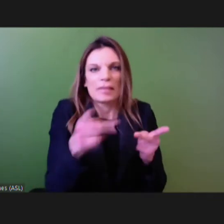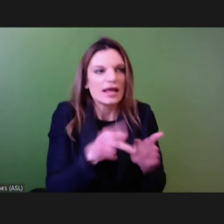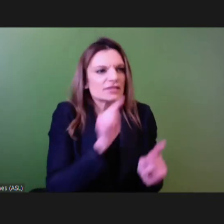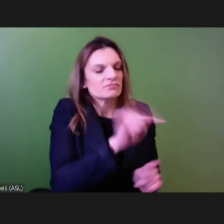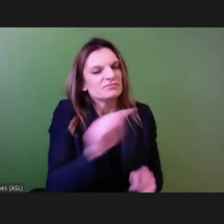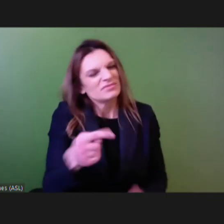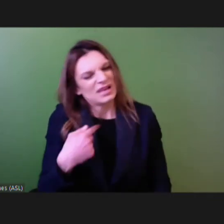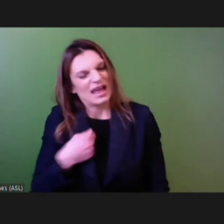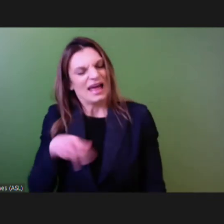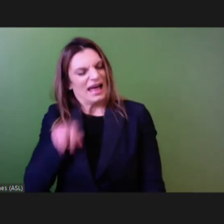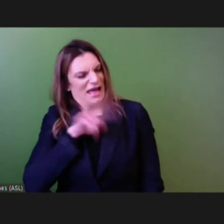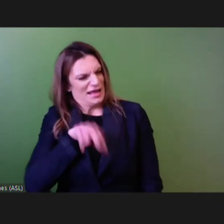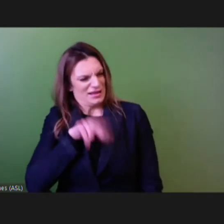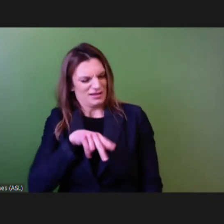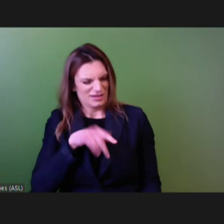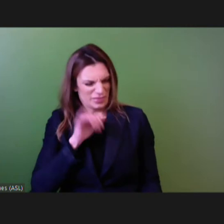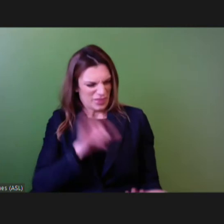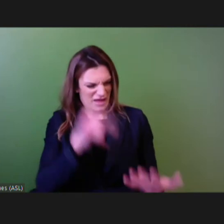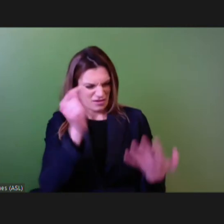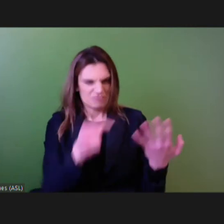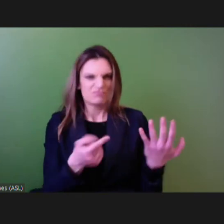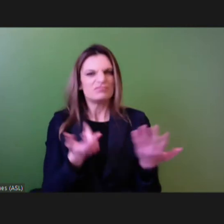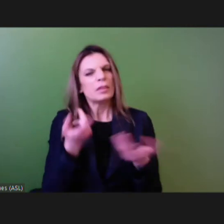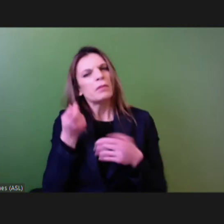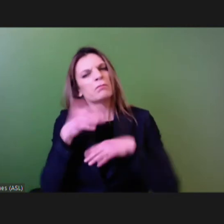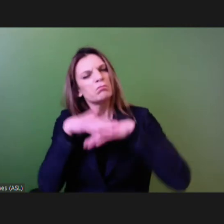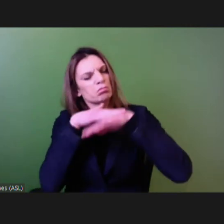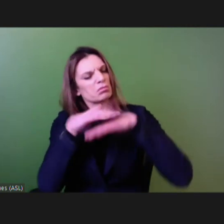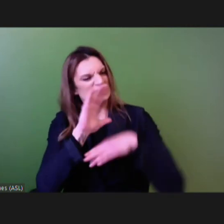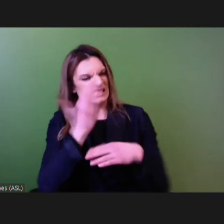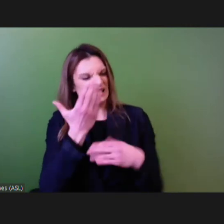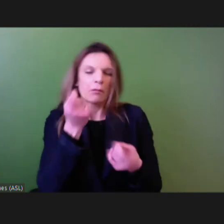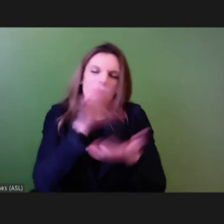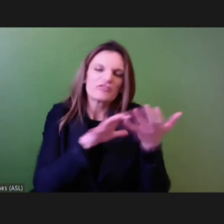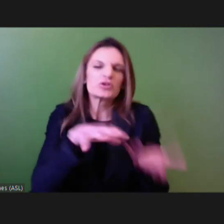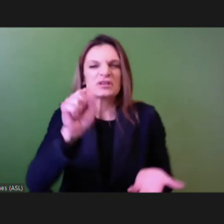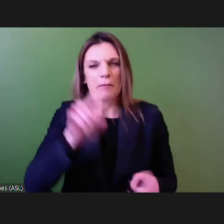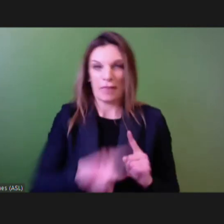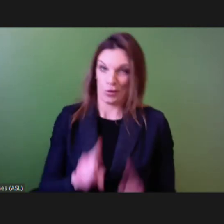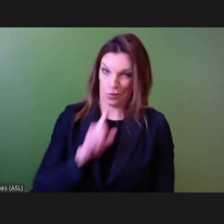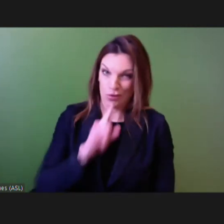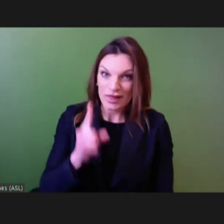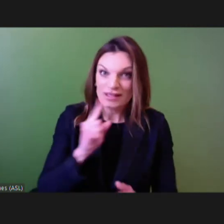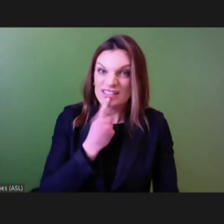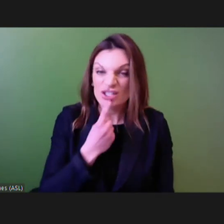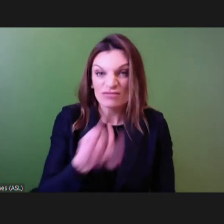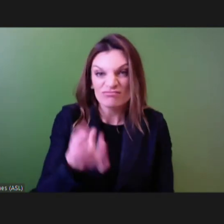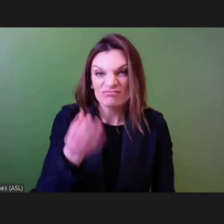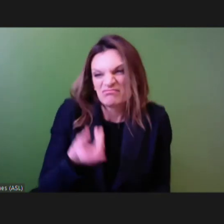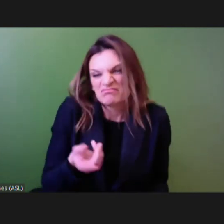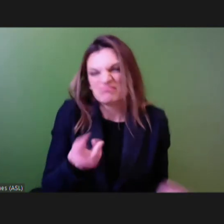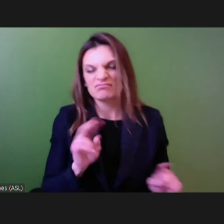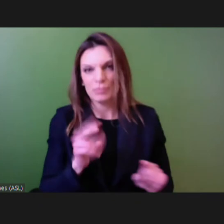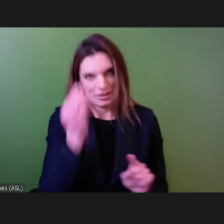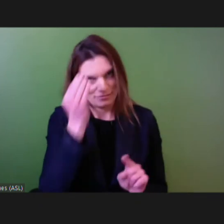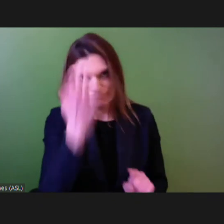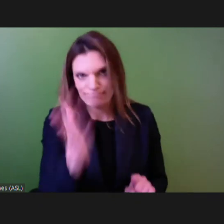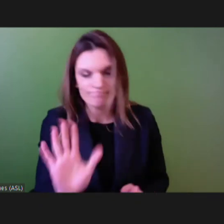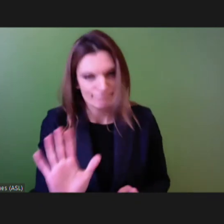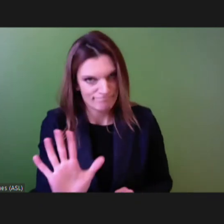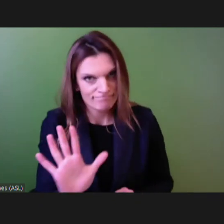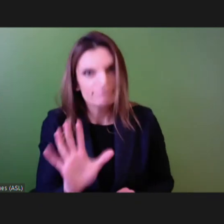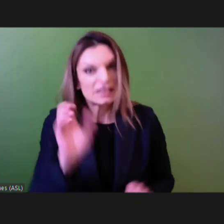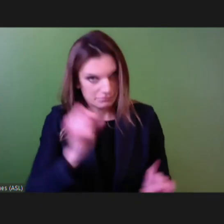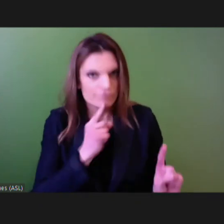little confusing. That doesn't really sound that bad. And you know what? If you're upper or middle class, it isn't. And I'd like you to think for a